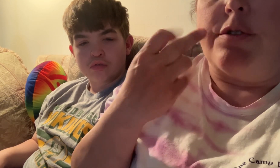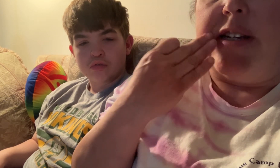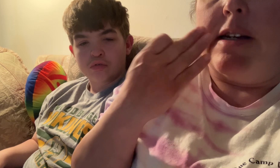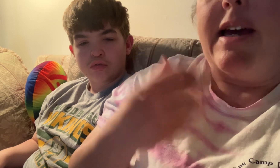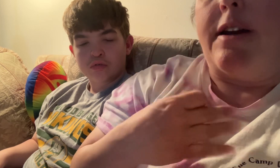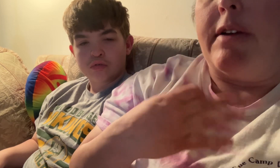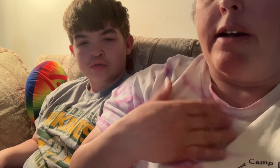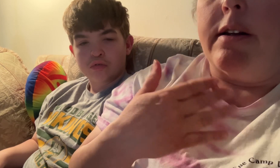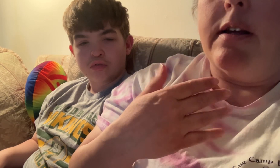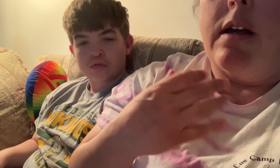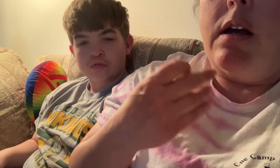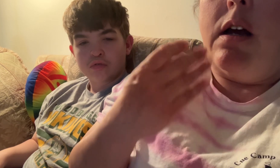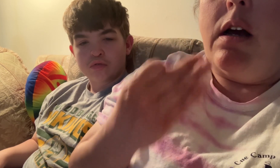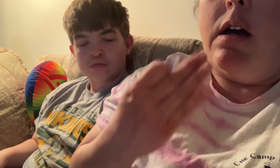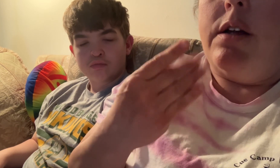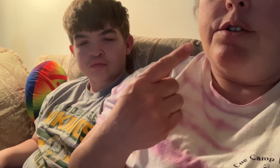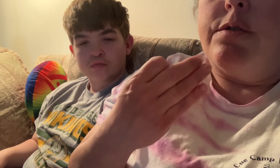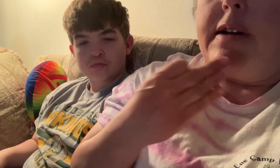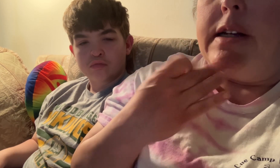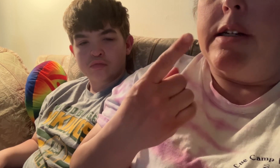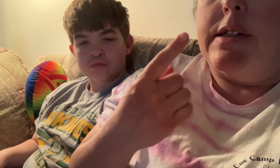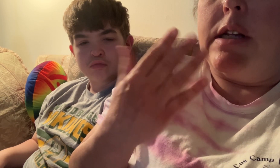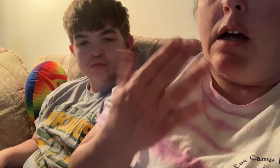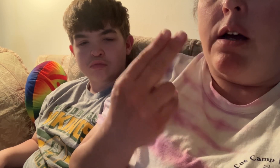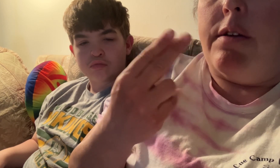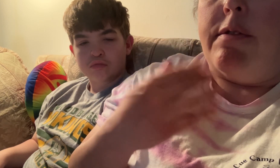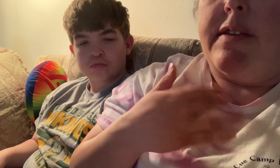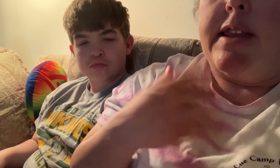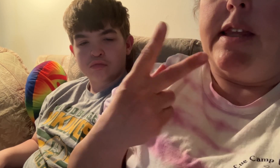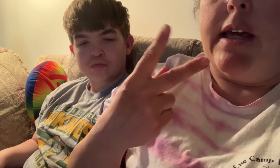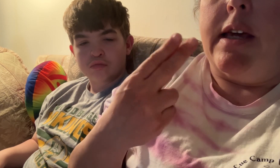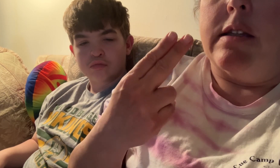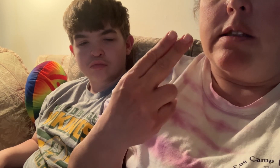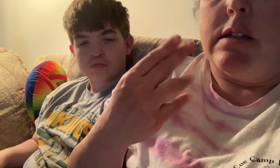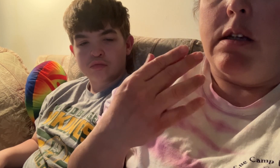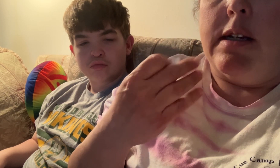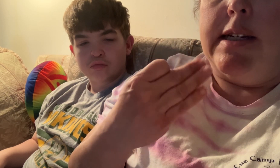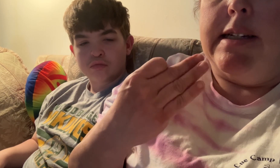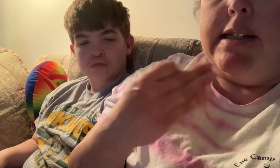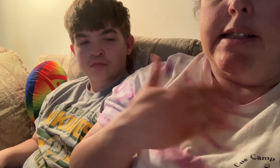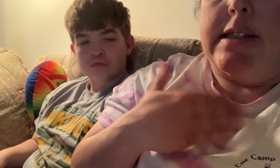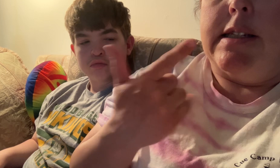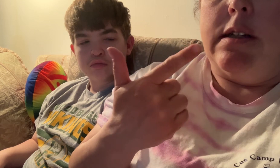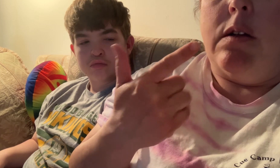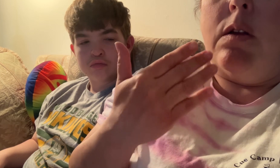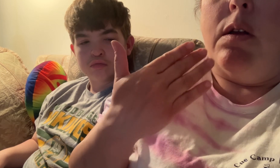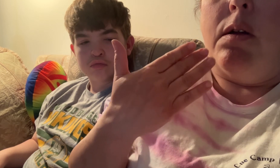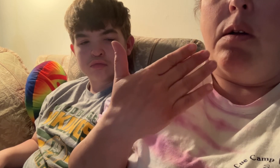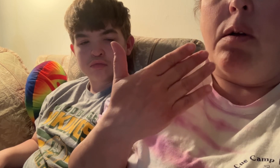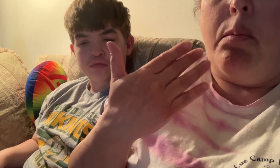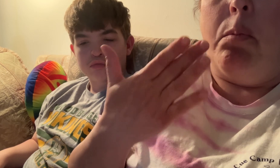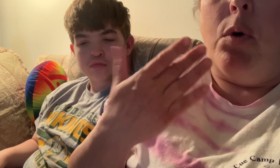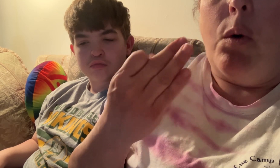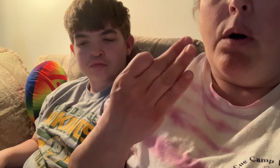I had it right. Hundreds of things still more